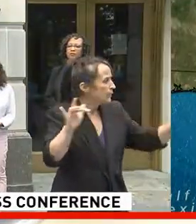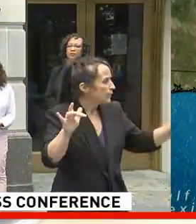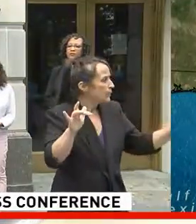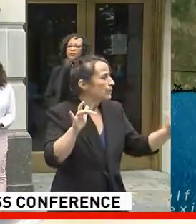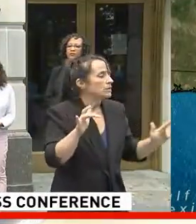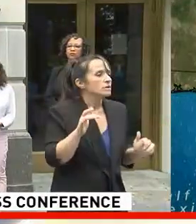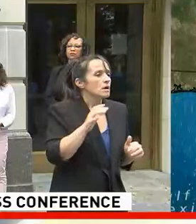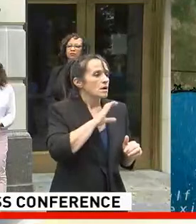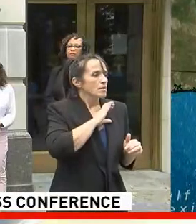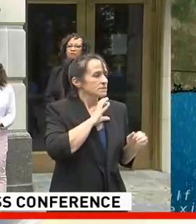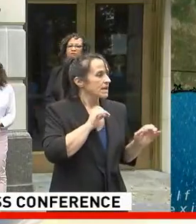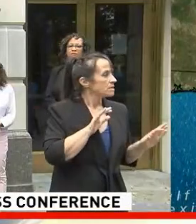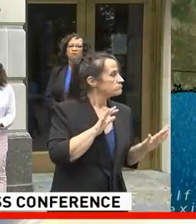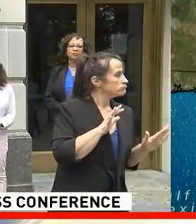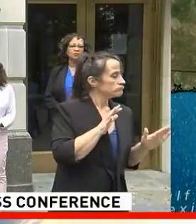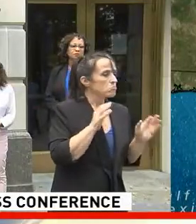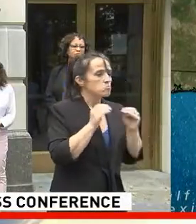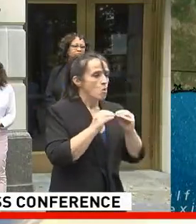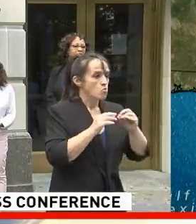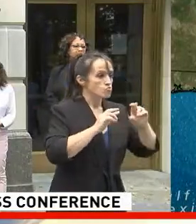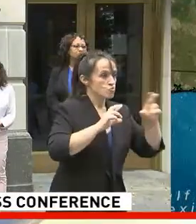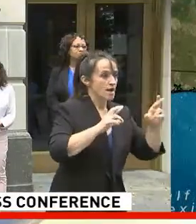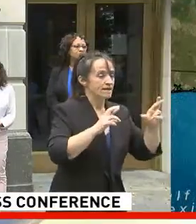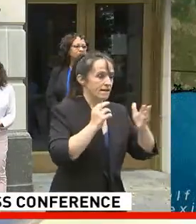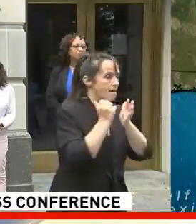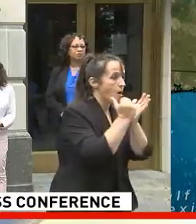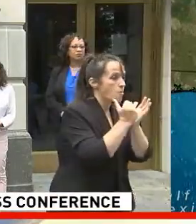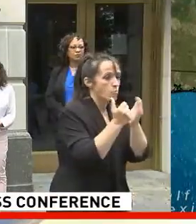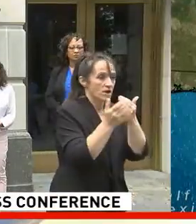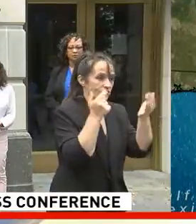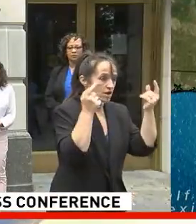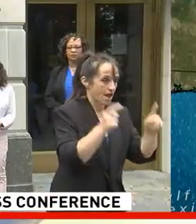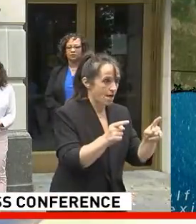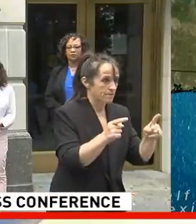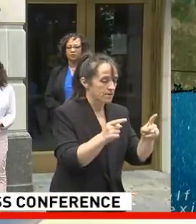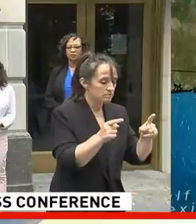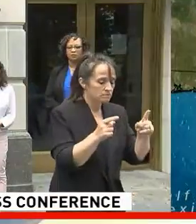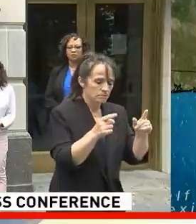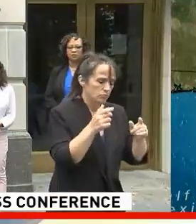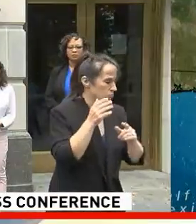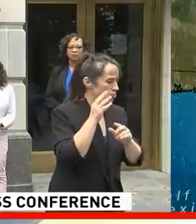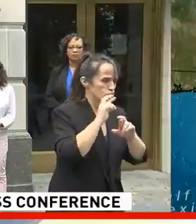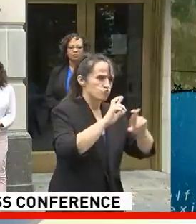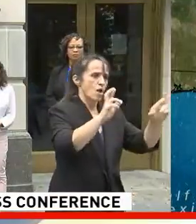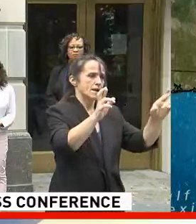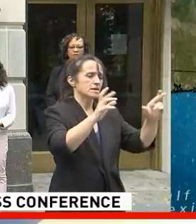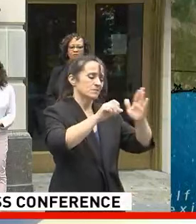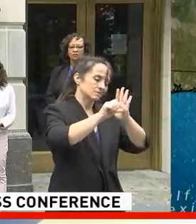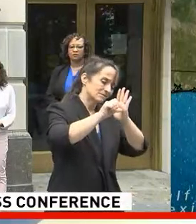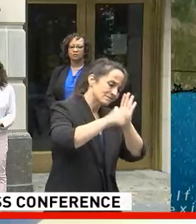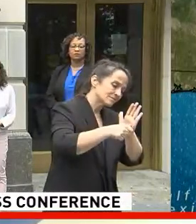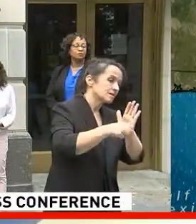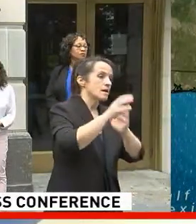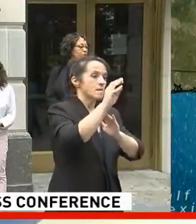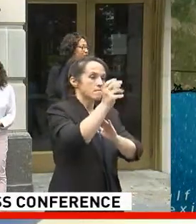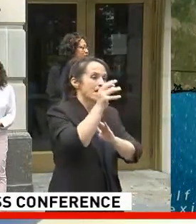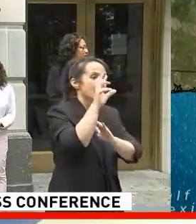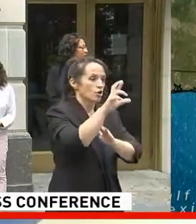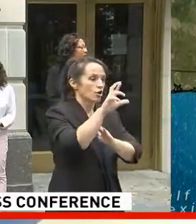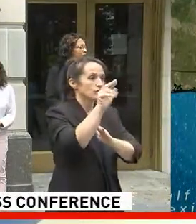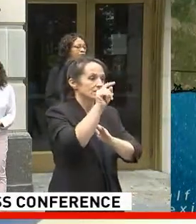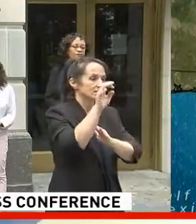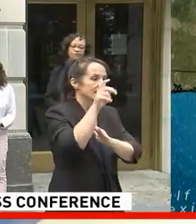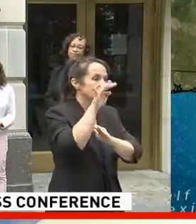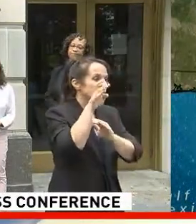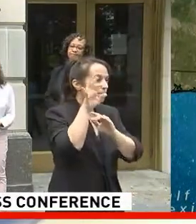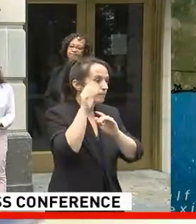residents safe. We're going to do everything possible to make sure that we help people. But I just want to emphasize the message that the mayor and others have